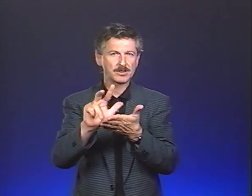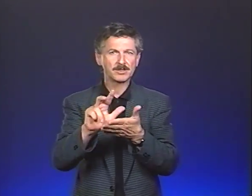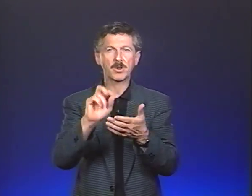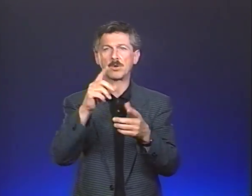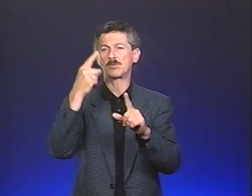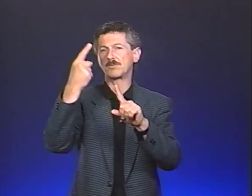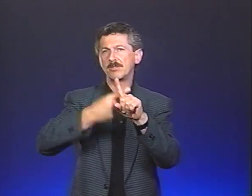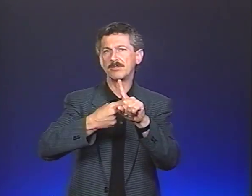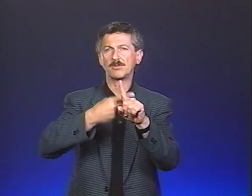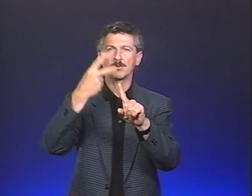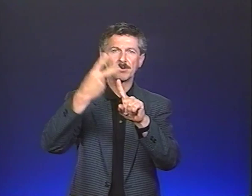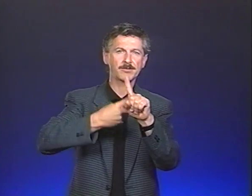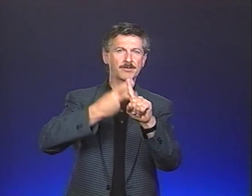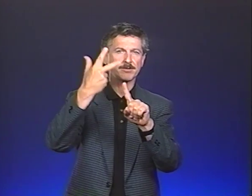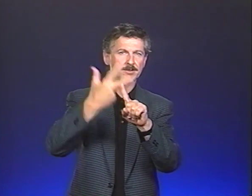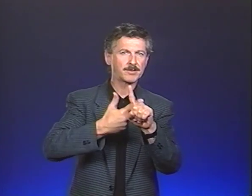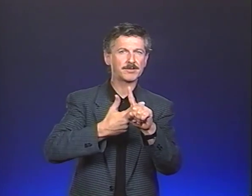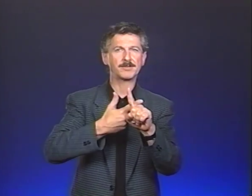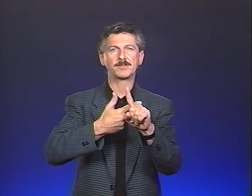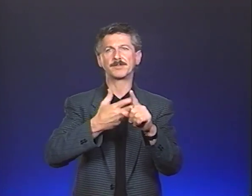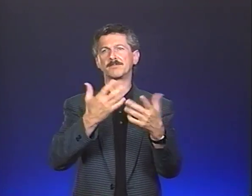weeks, numbers of months,